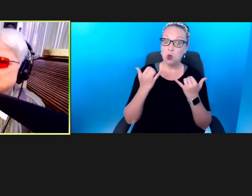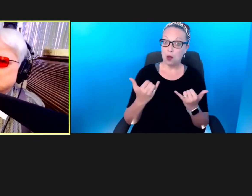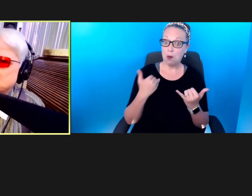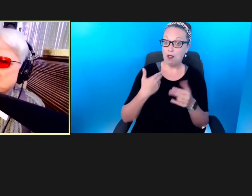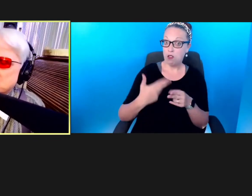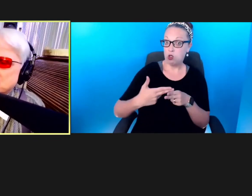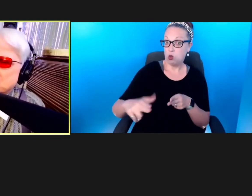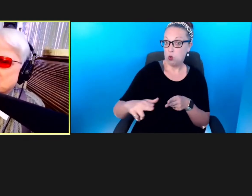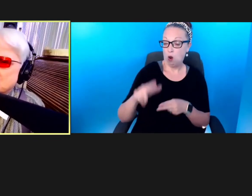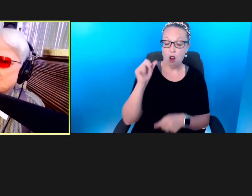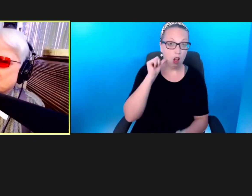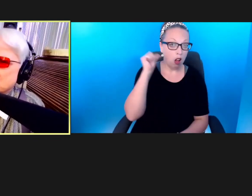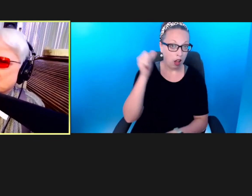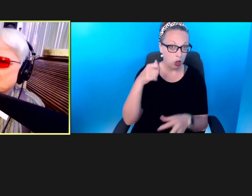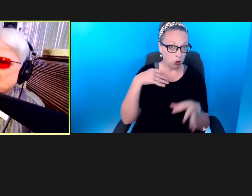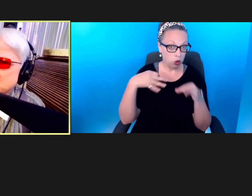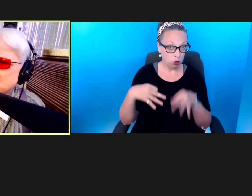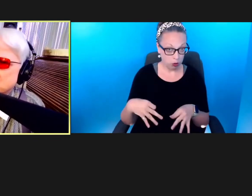description of